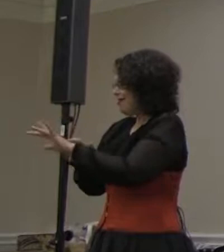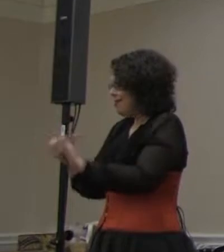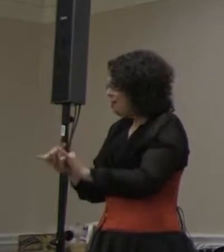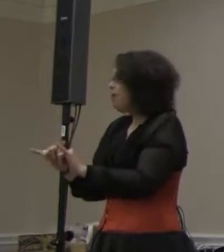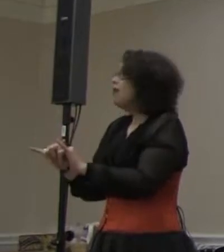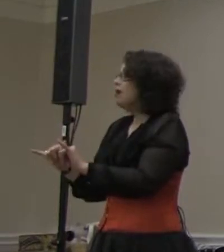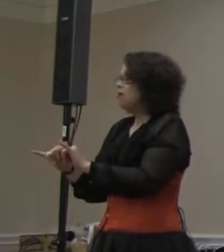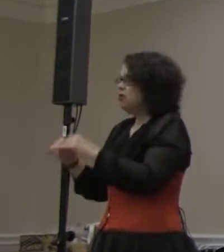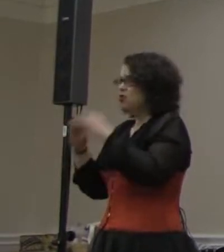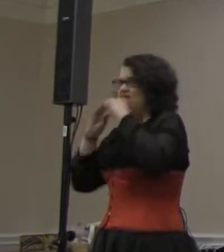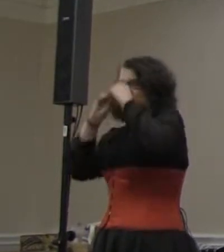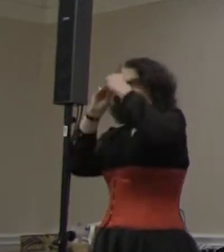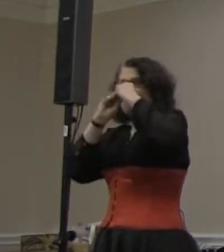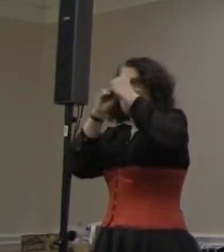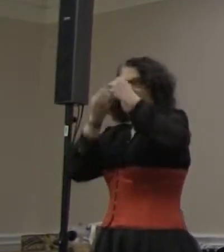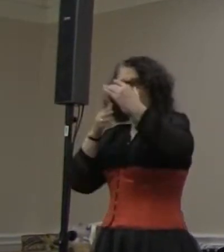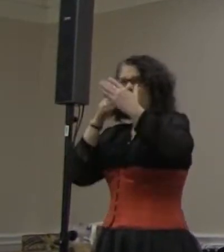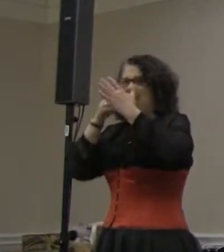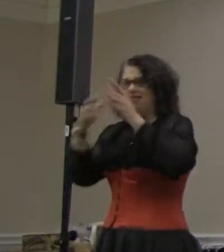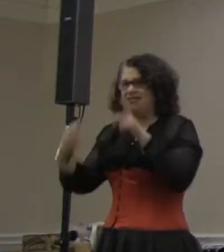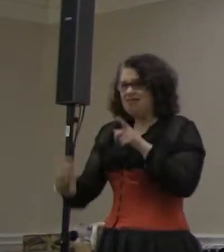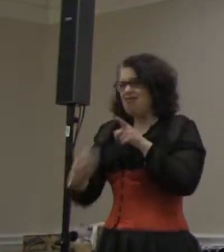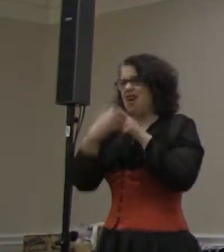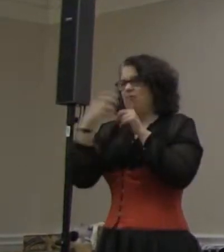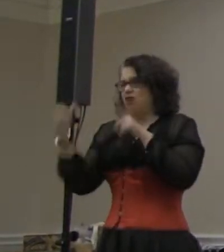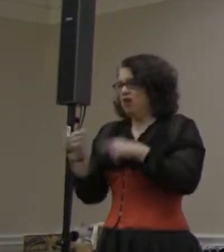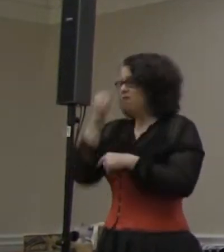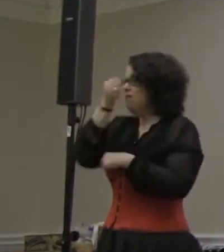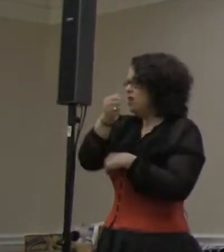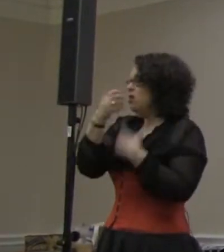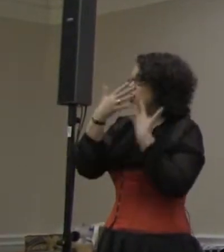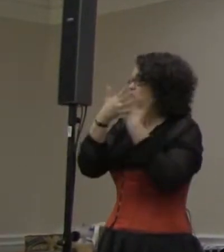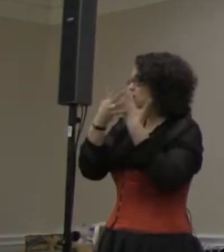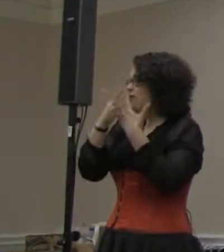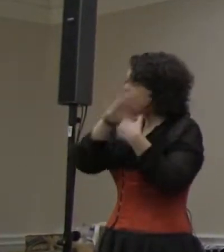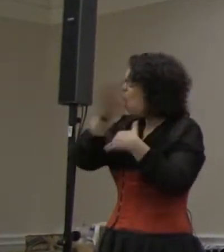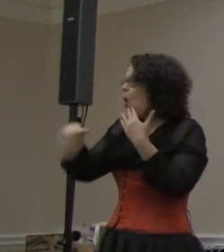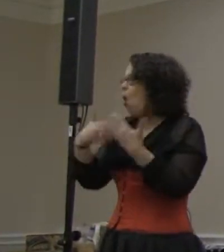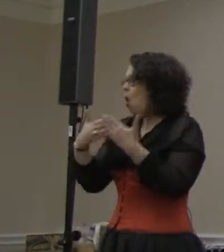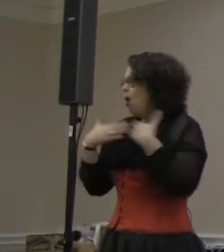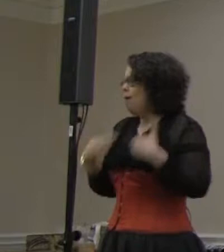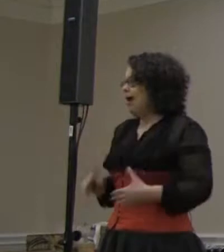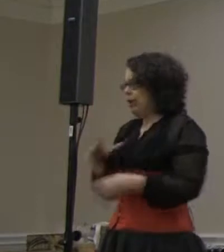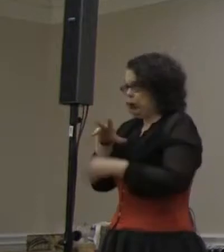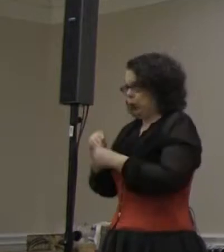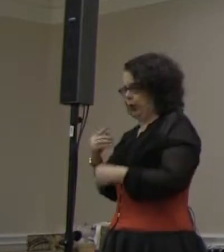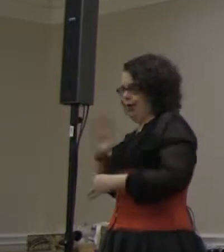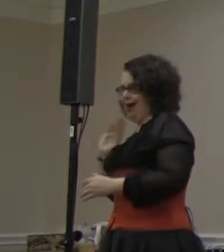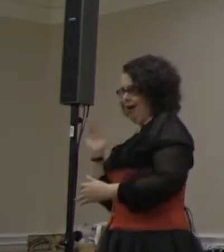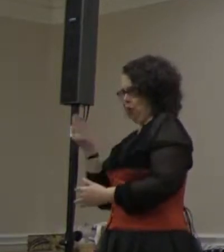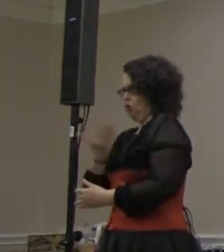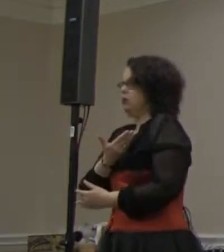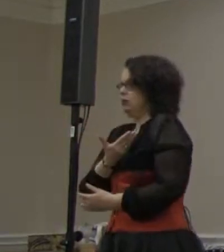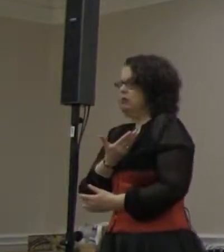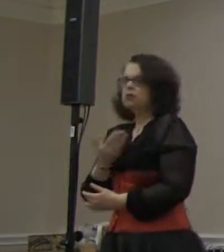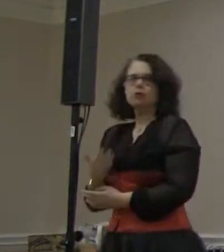fight against the capture and imprisonment of all bodies, including our own.